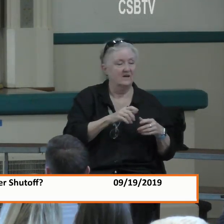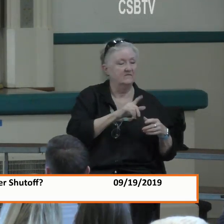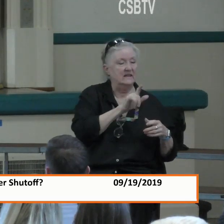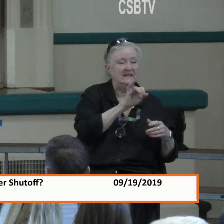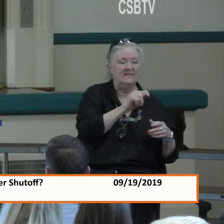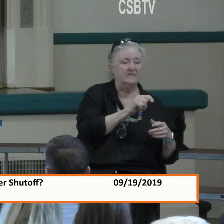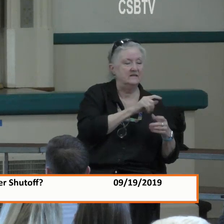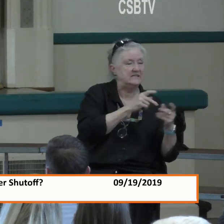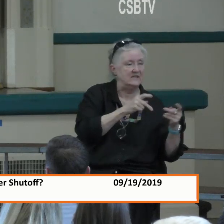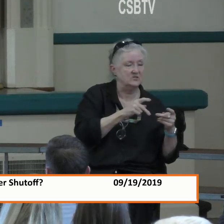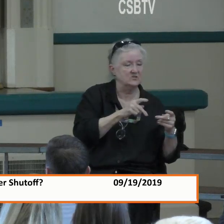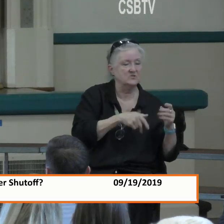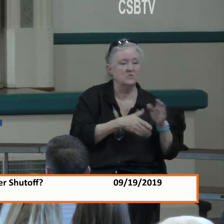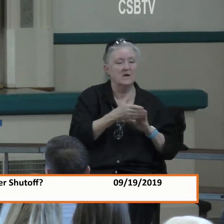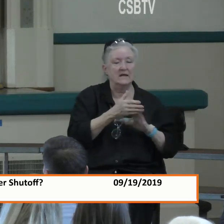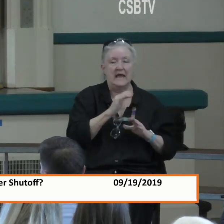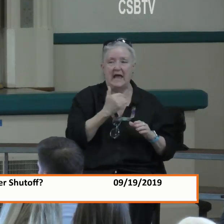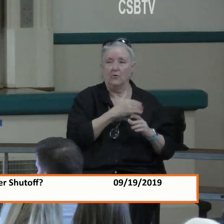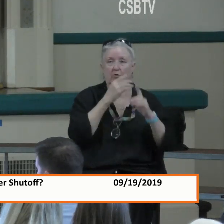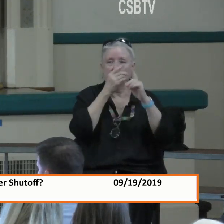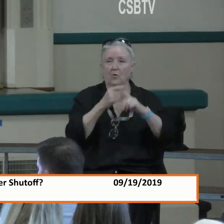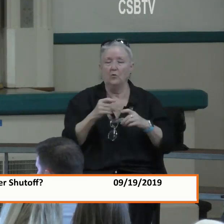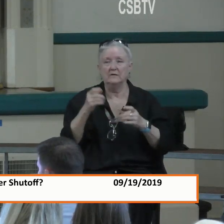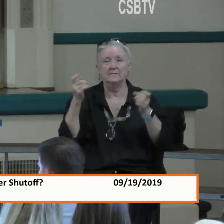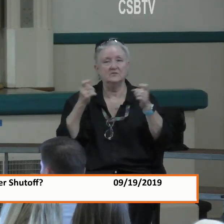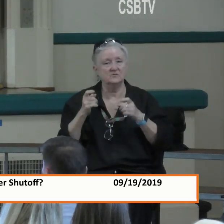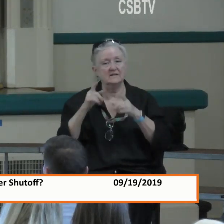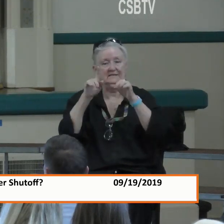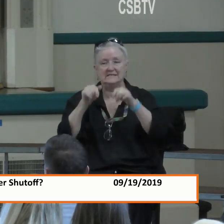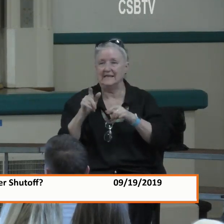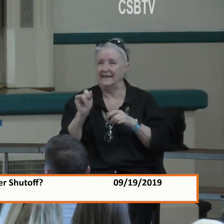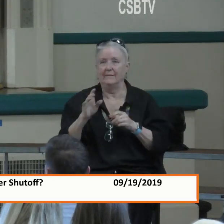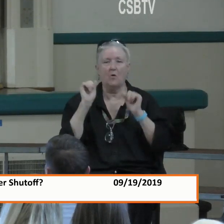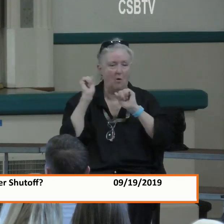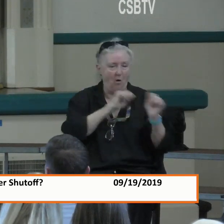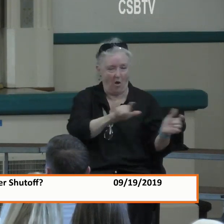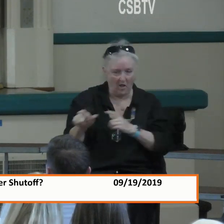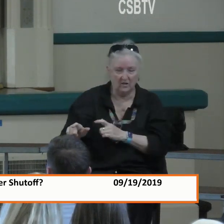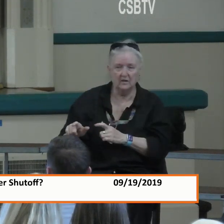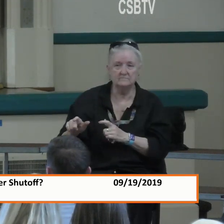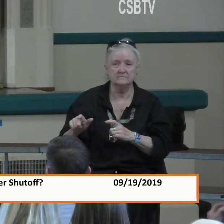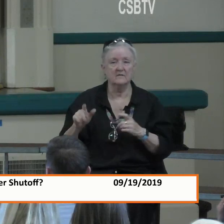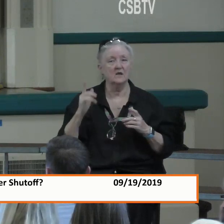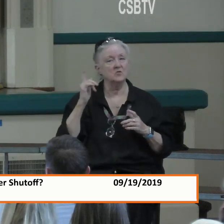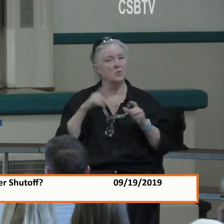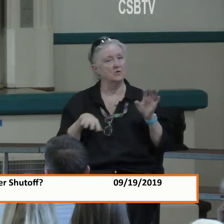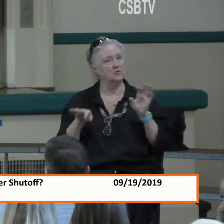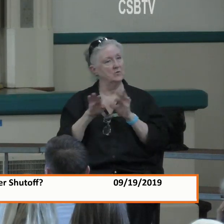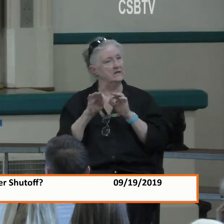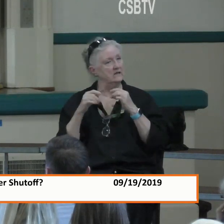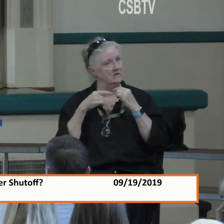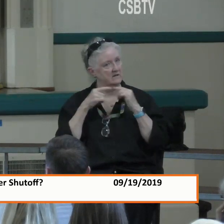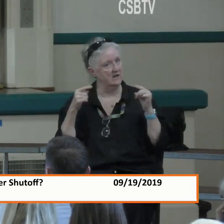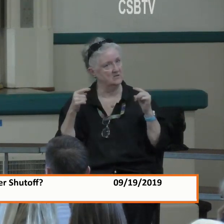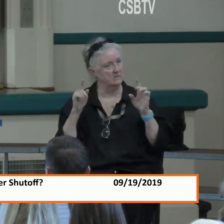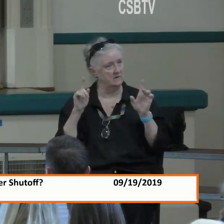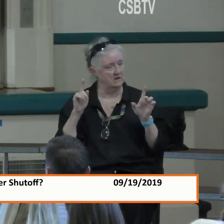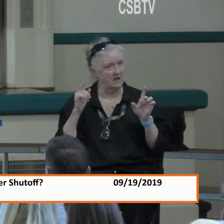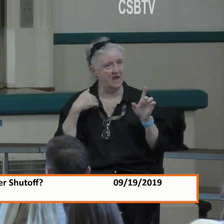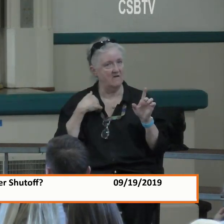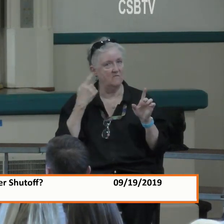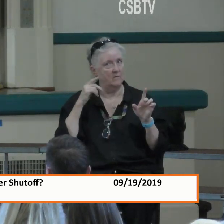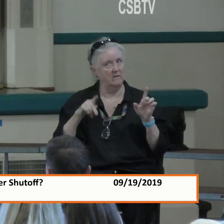run our whole administration and our testing laboratory. The one critical announcement, though, that I have for